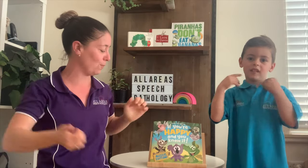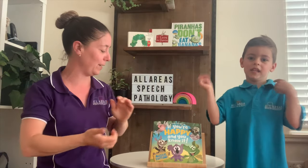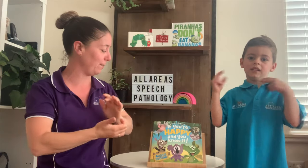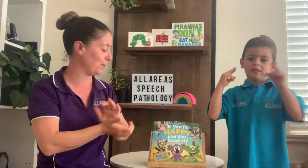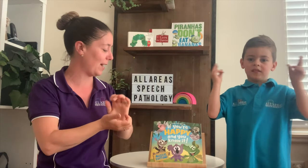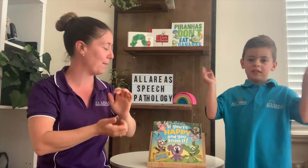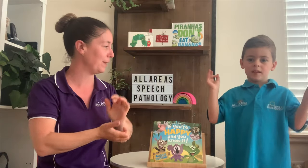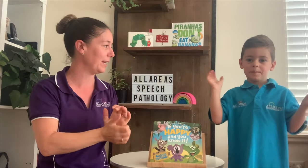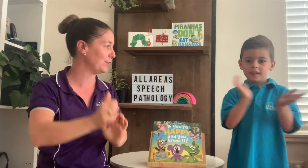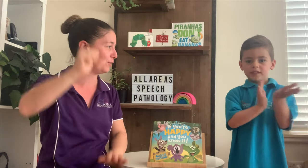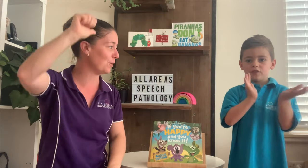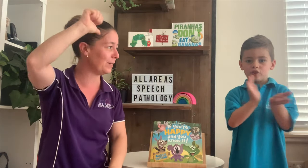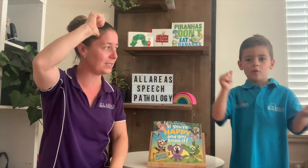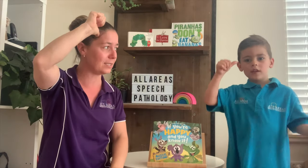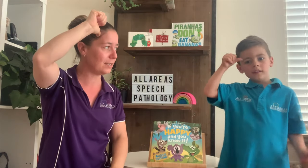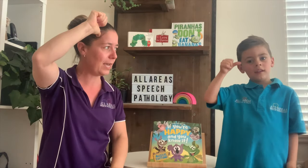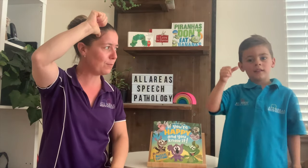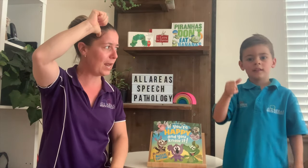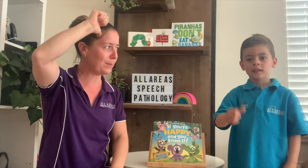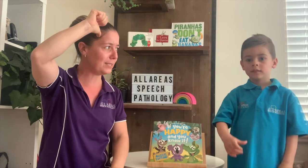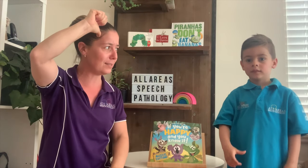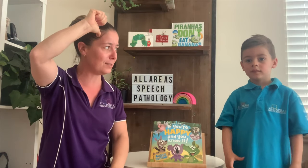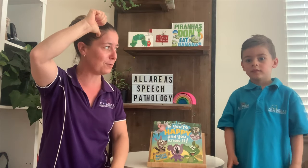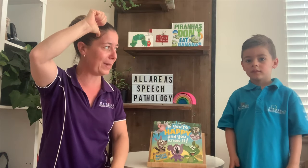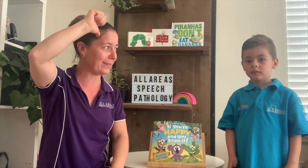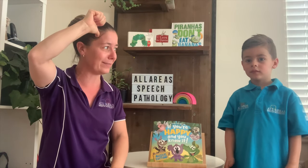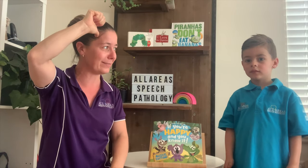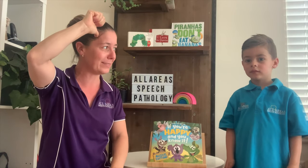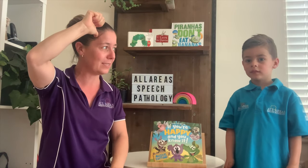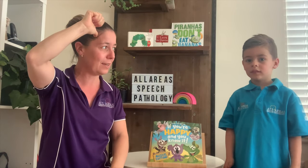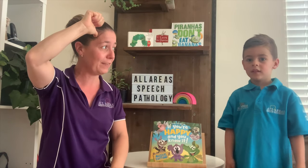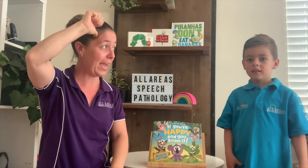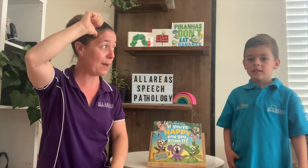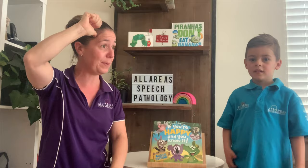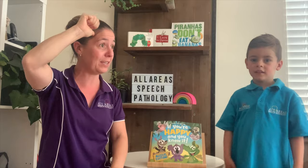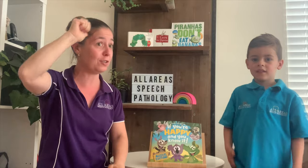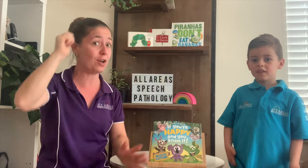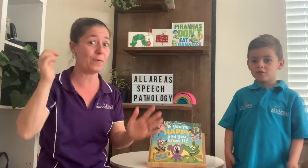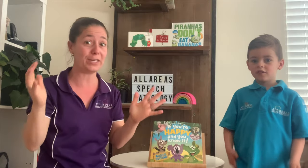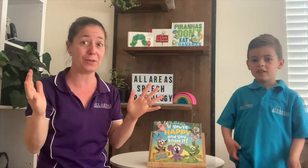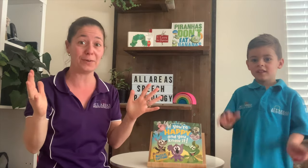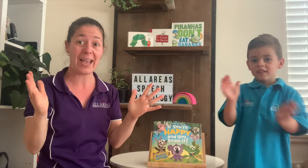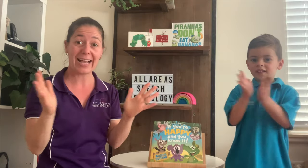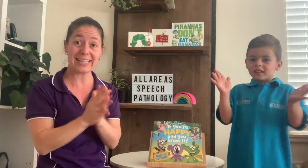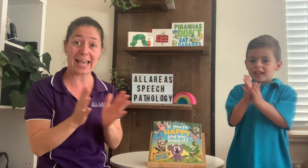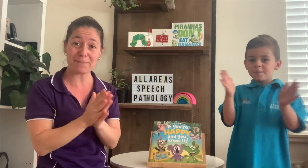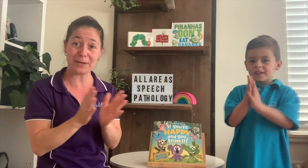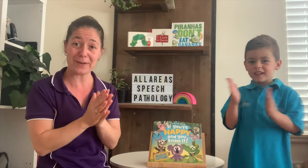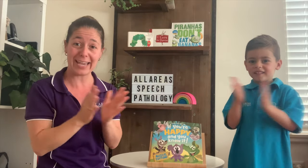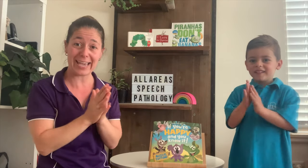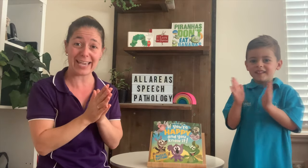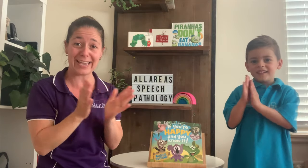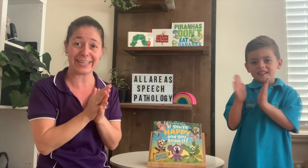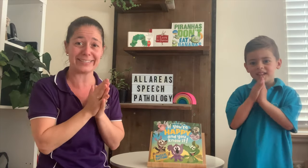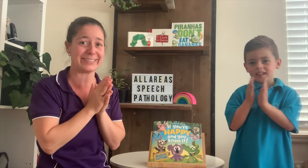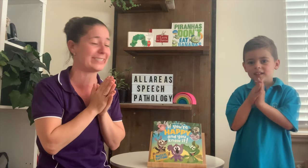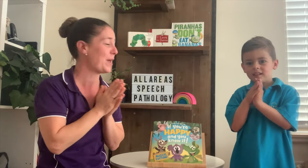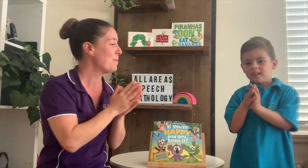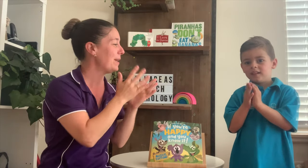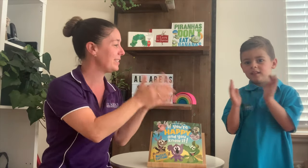If You're Happy and You Know It. And what happens in the song, Balin? If you're happy and you know it, you clap your hands. But